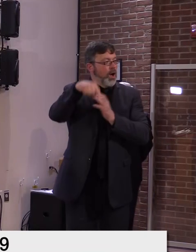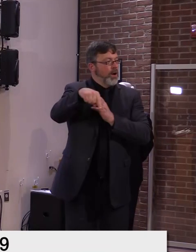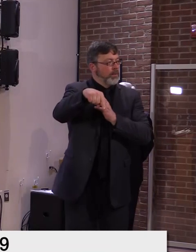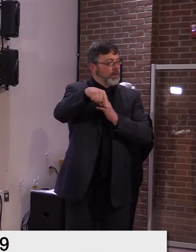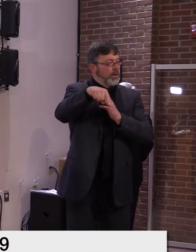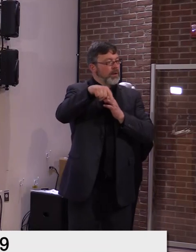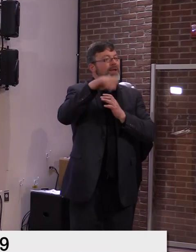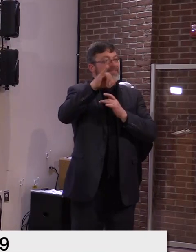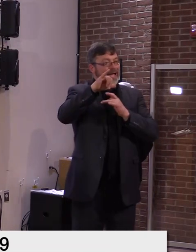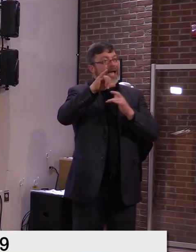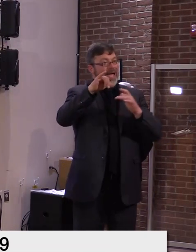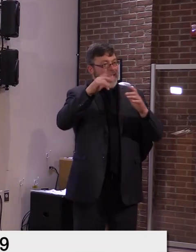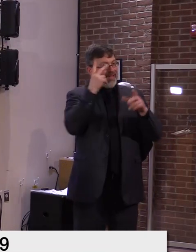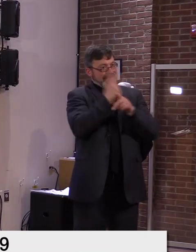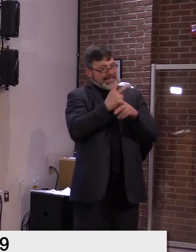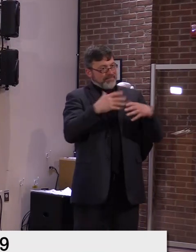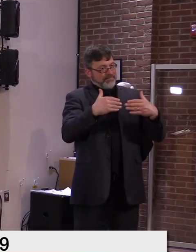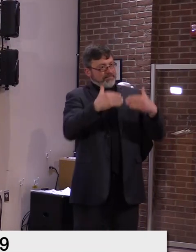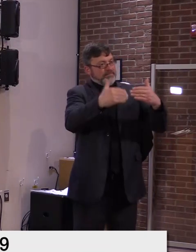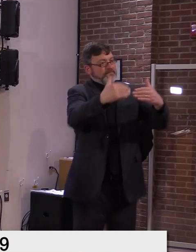Okay, thanks. Mm-hmm.